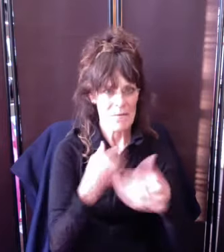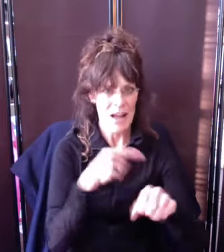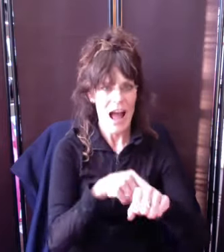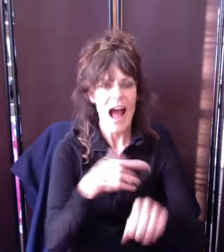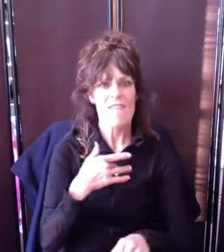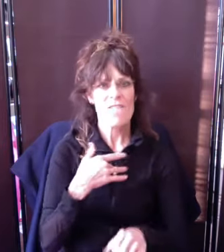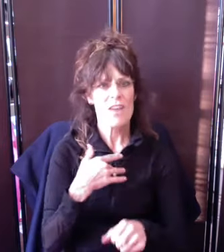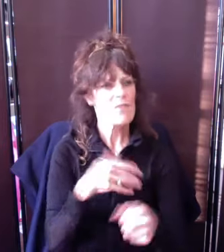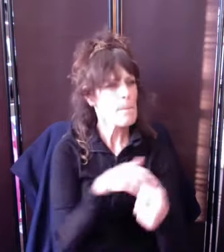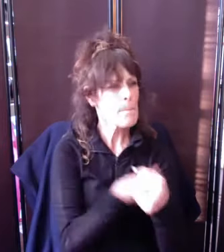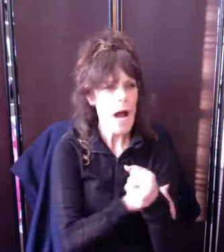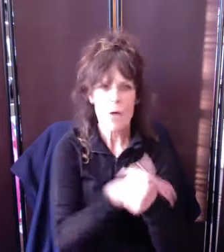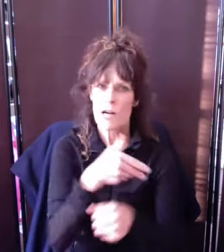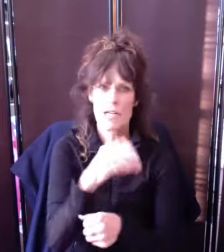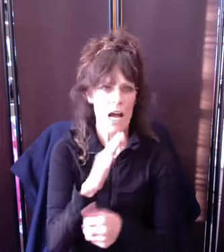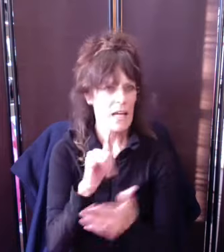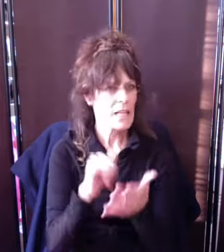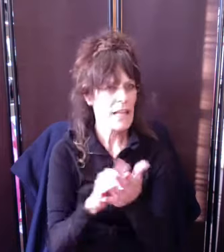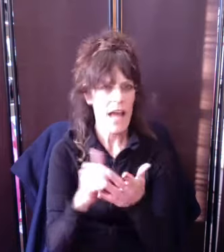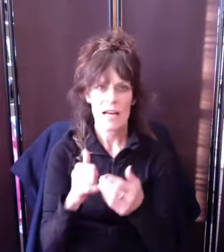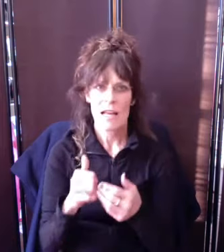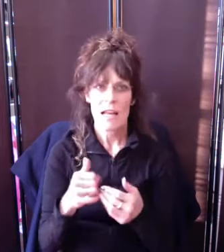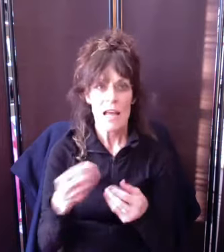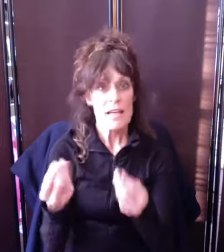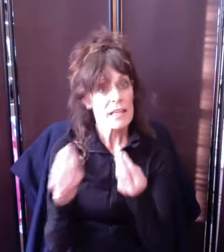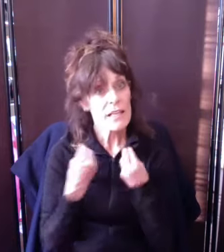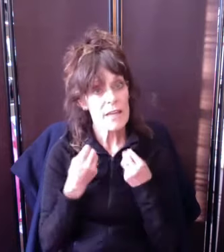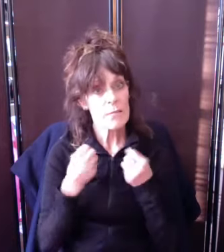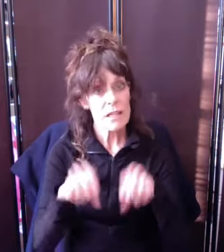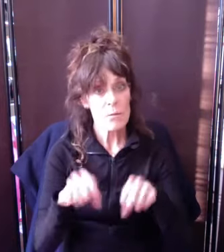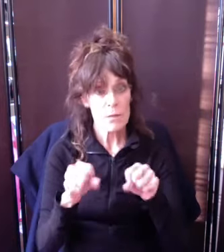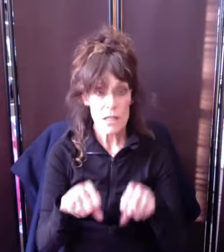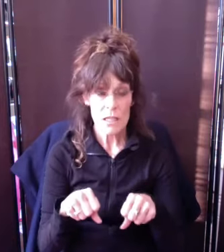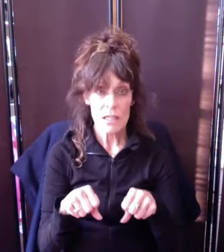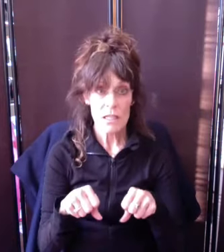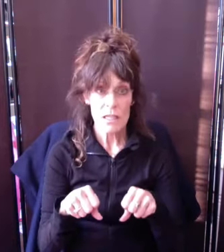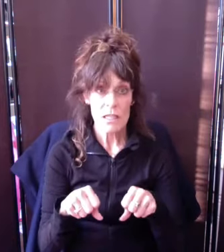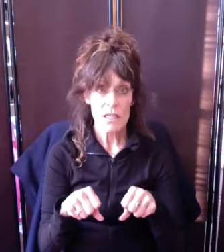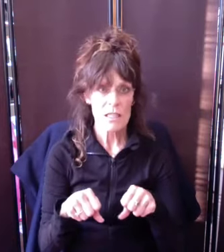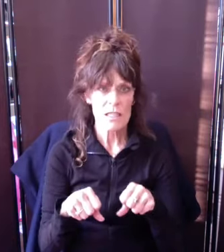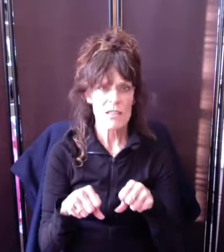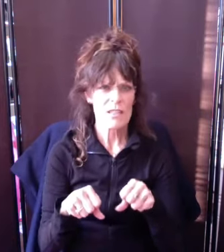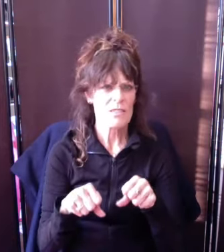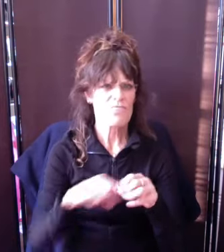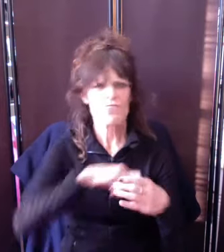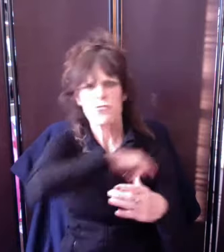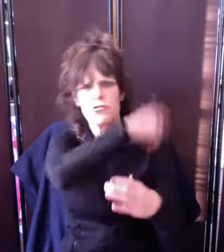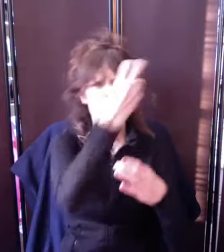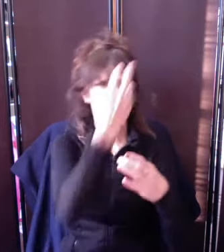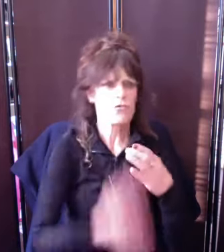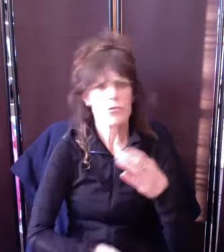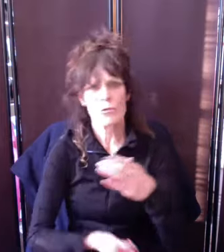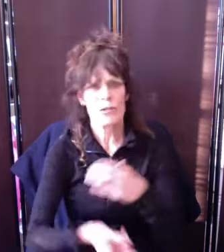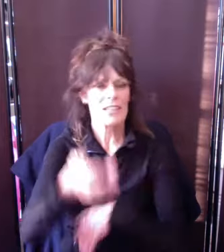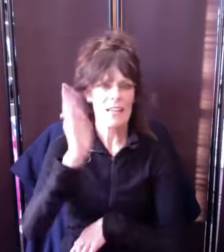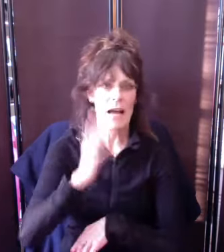God in that. And it gave me the ability to free fall into God. Like my image of what does it